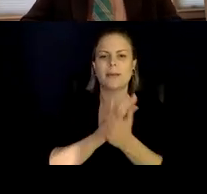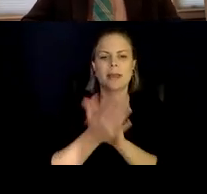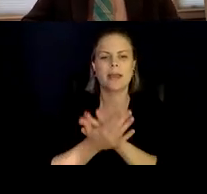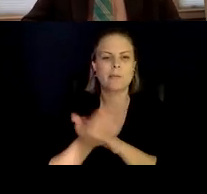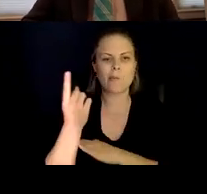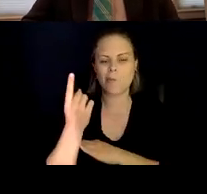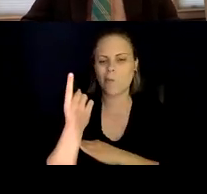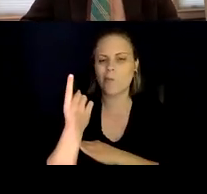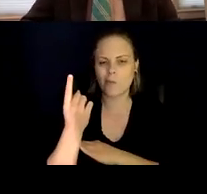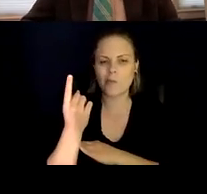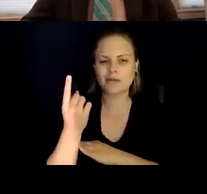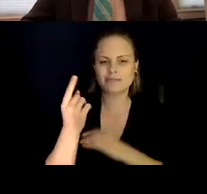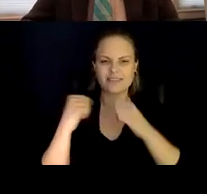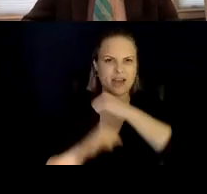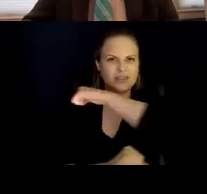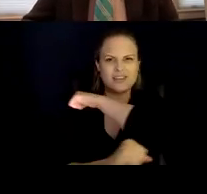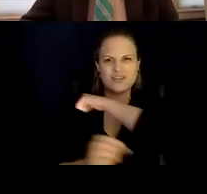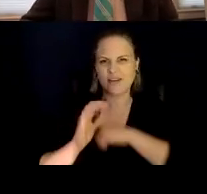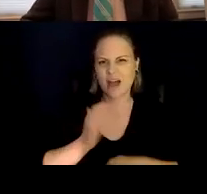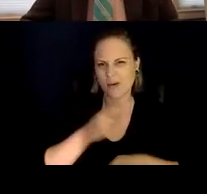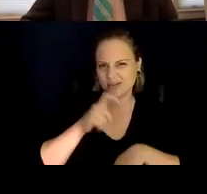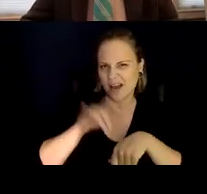mainstays of our time in the program.